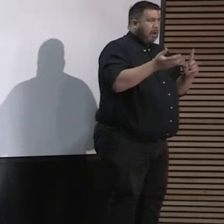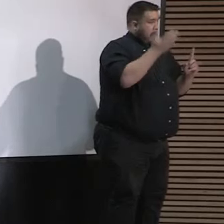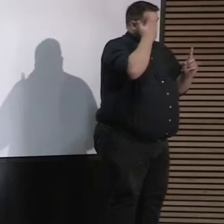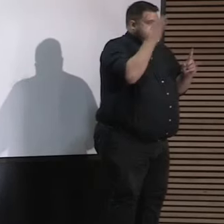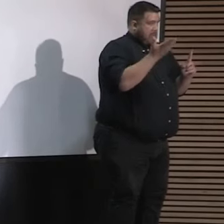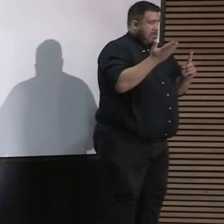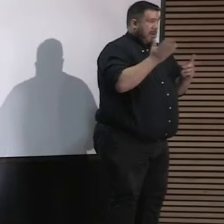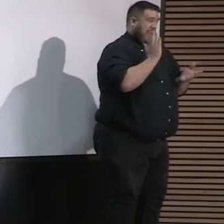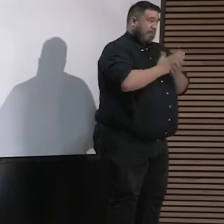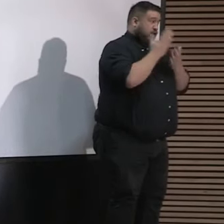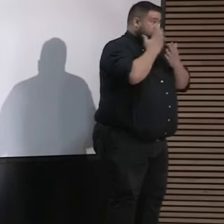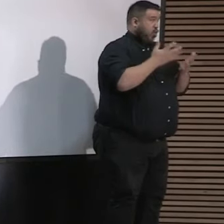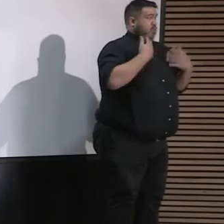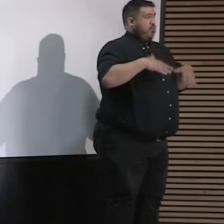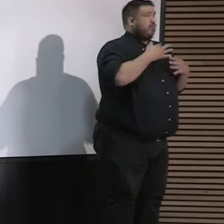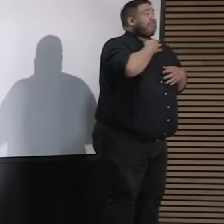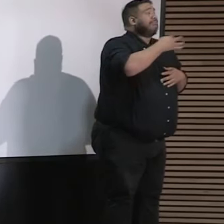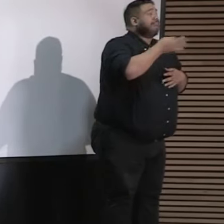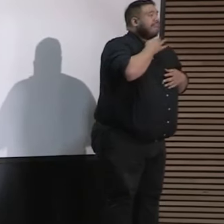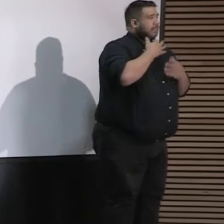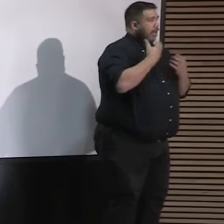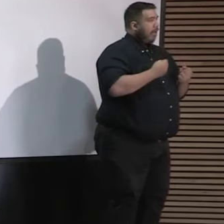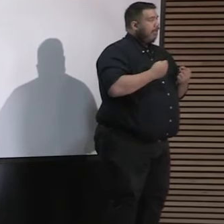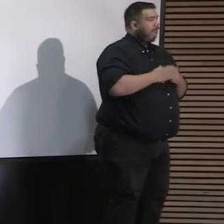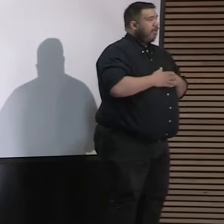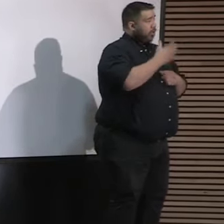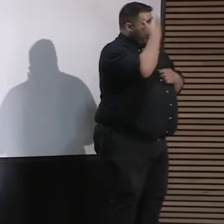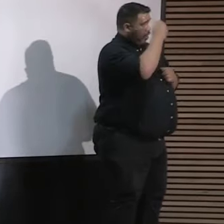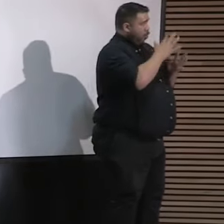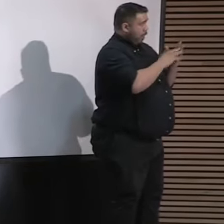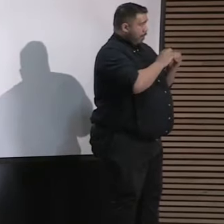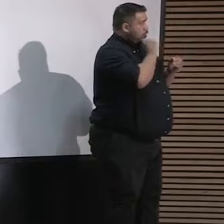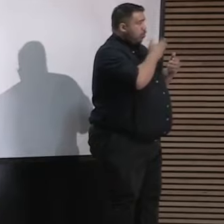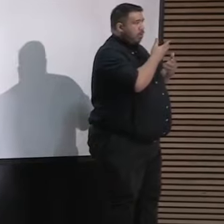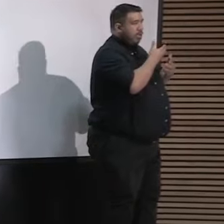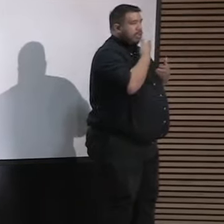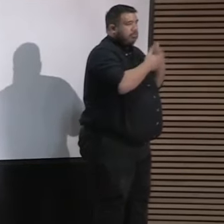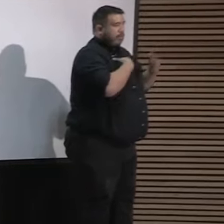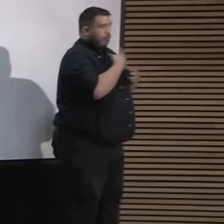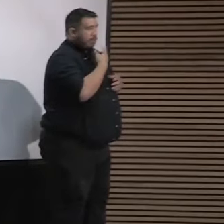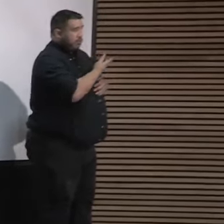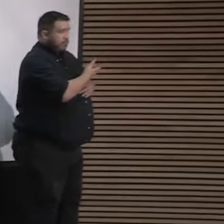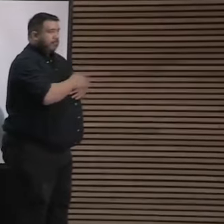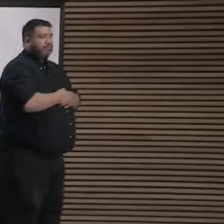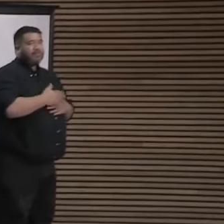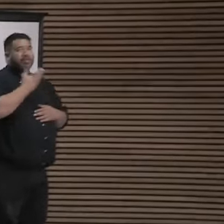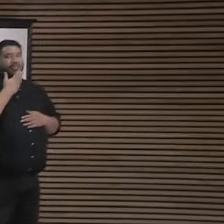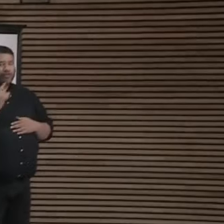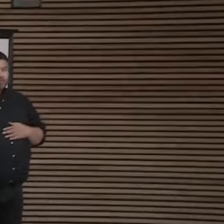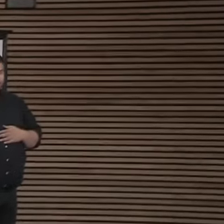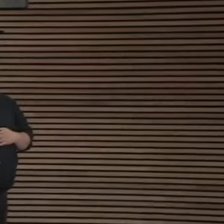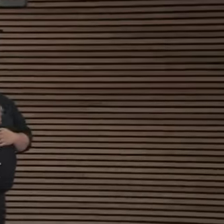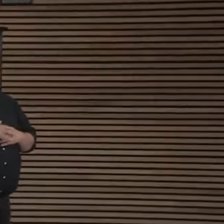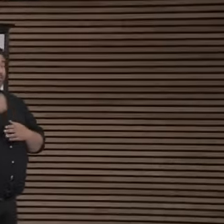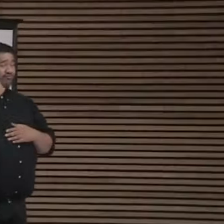now hand over to Air Commodore Webb to outline some more details, and then we'll take your questions. Thanks, Minister. As the Minister has